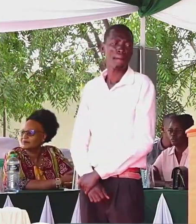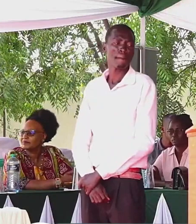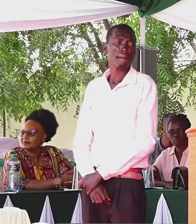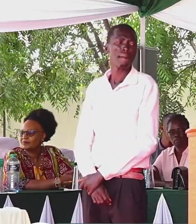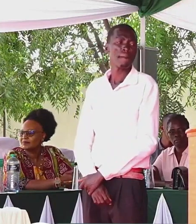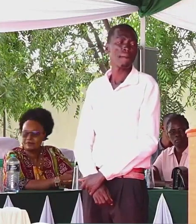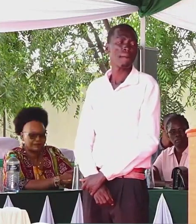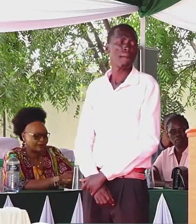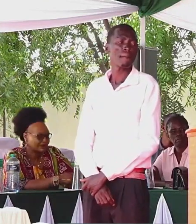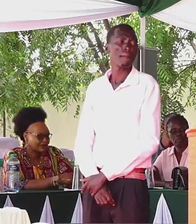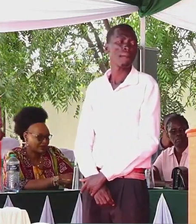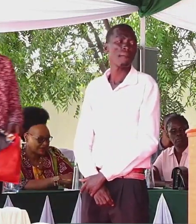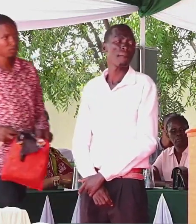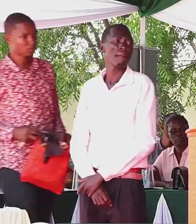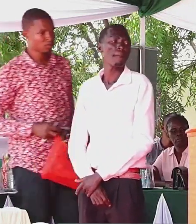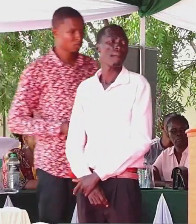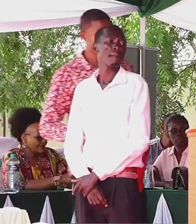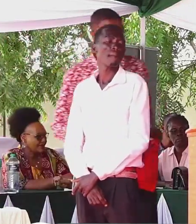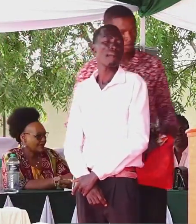My love.